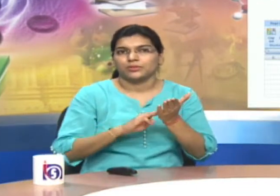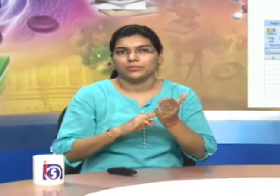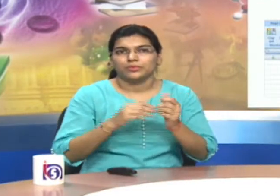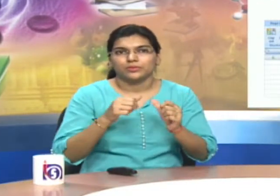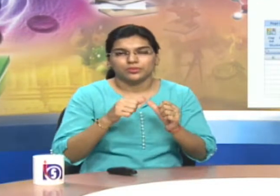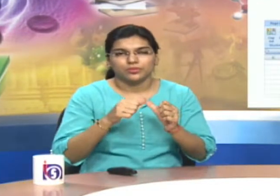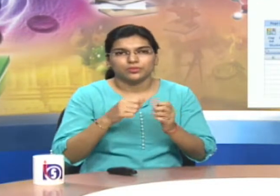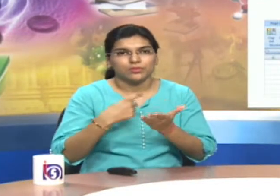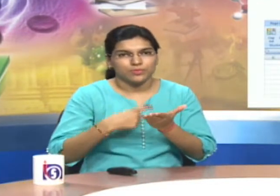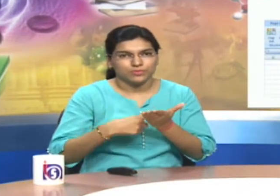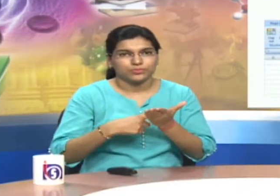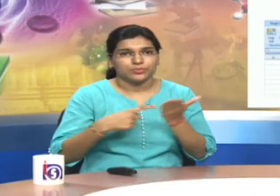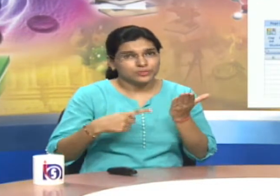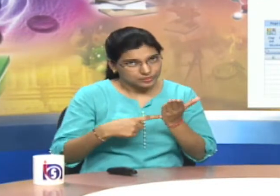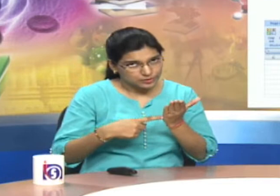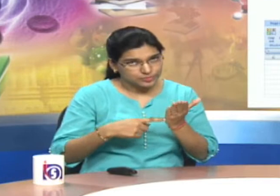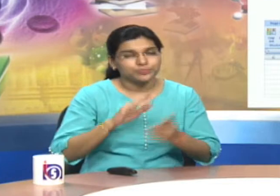This is known as smart